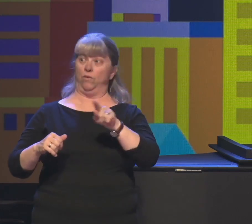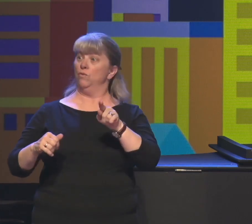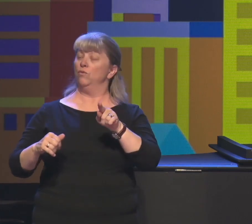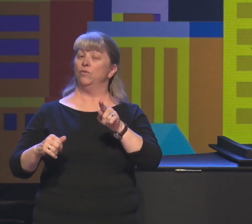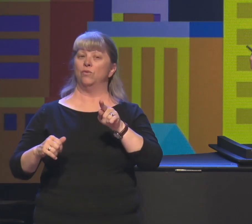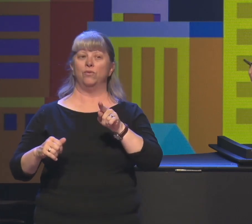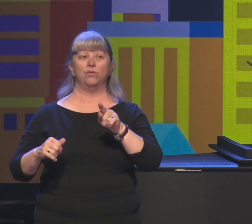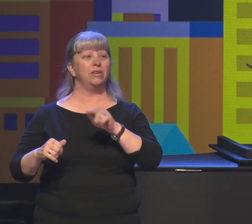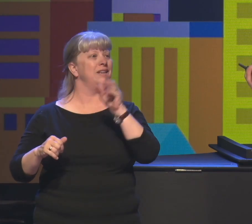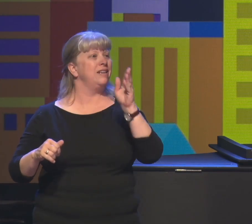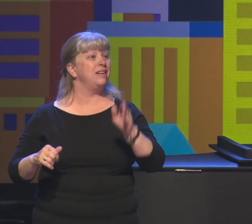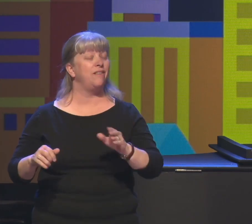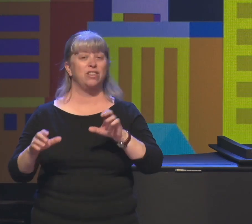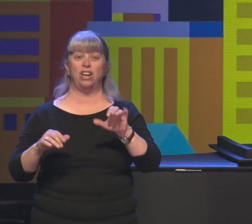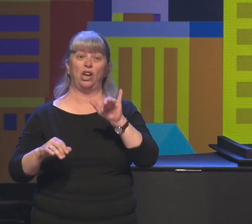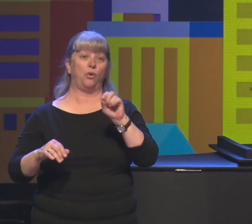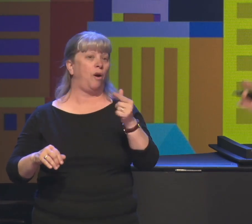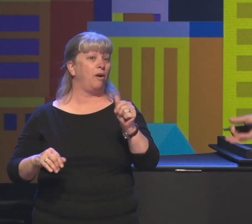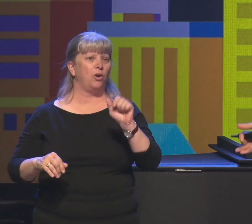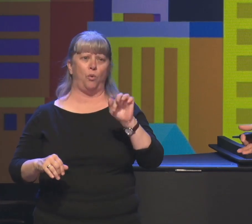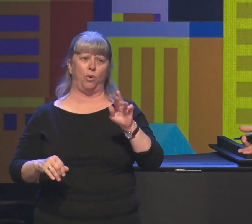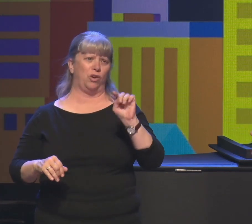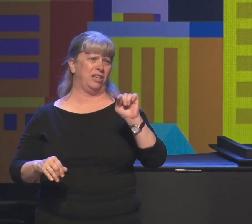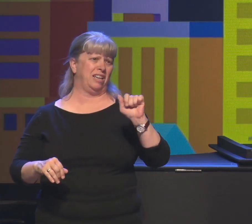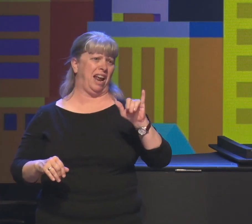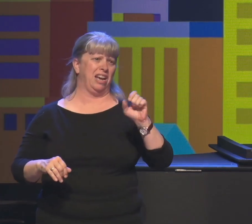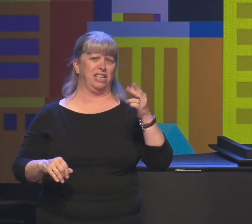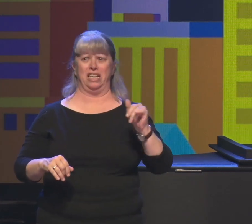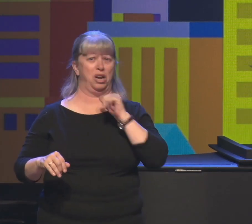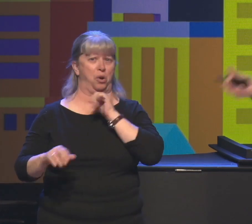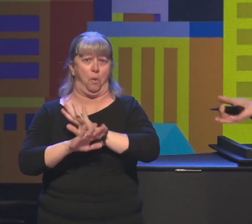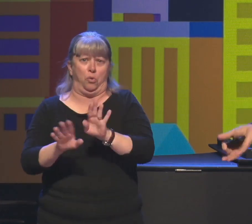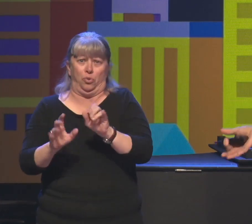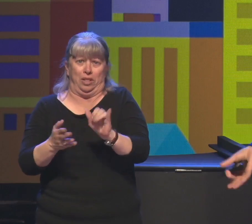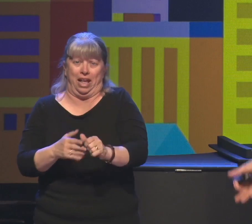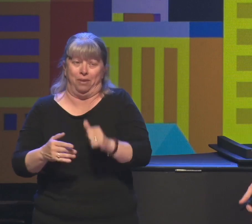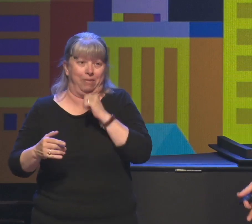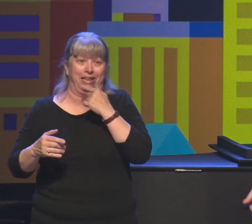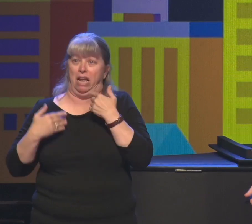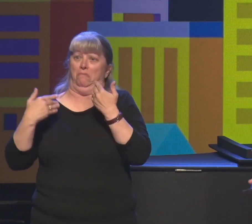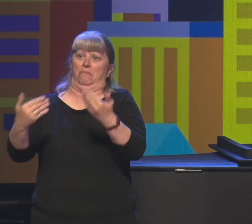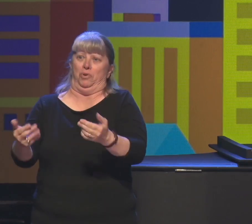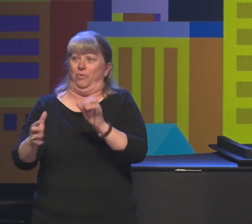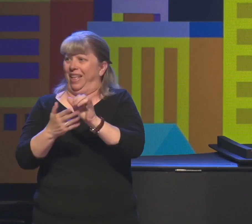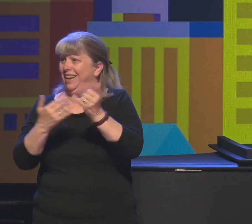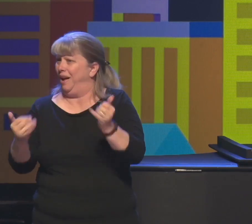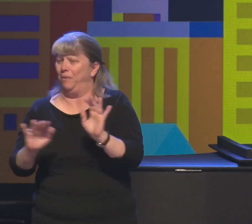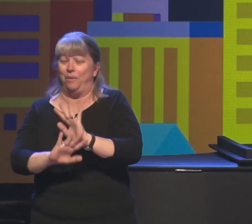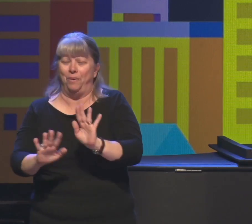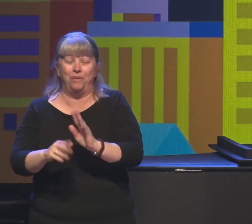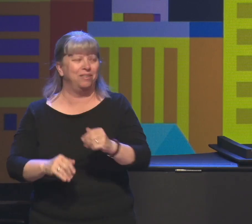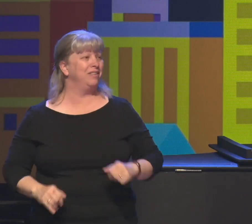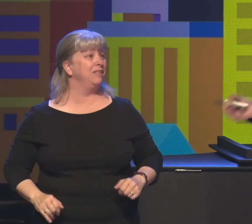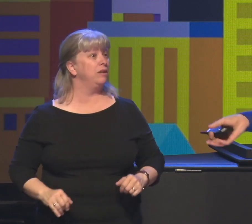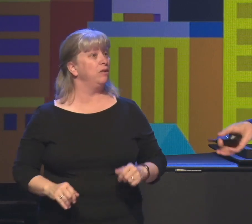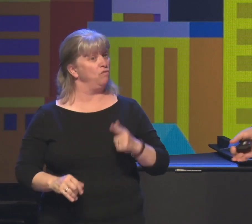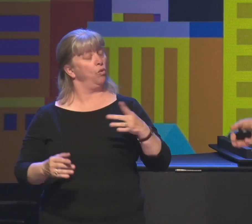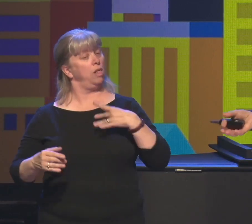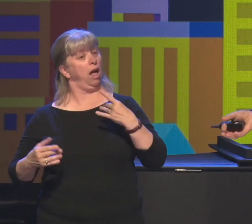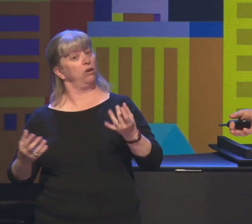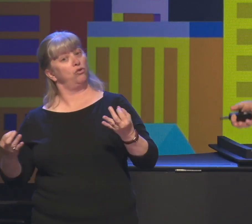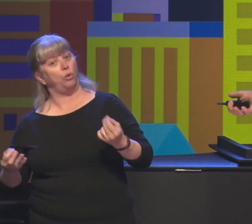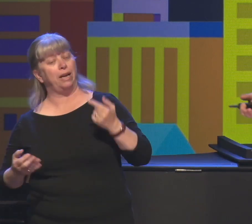If you have never done yoga or Tai Chi, don't do that. I'm not telling you to go do yoga and Tai Chi, all right? But if you like